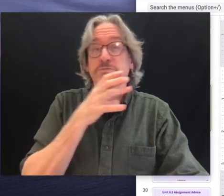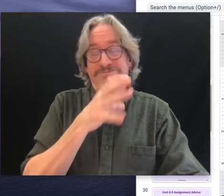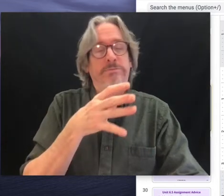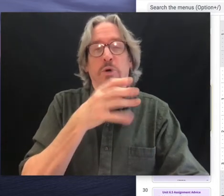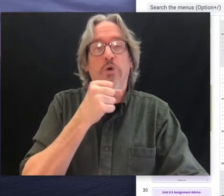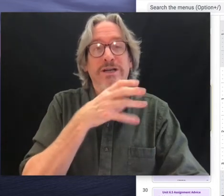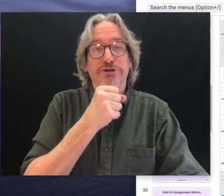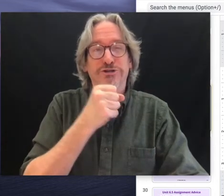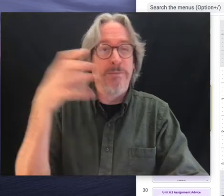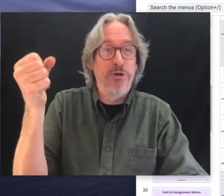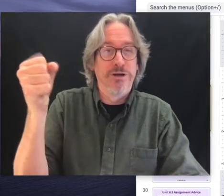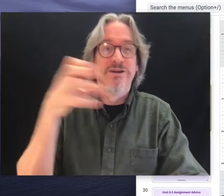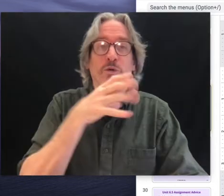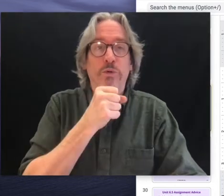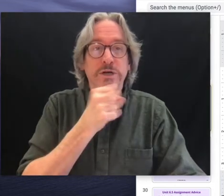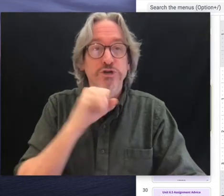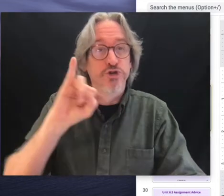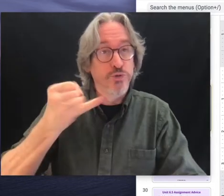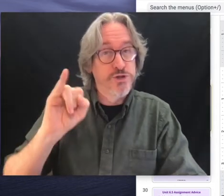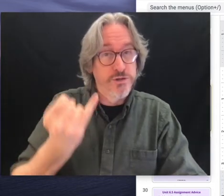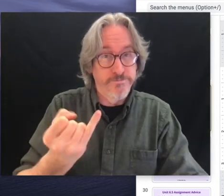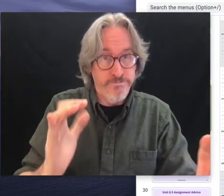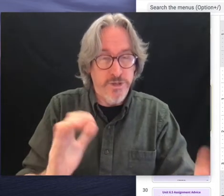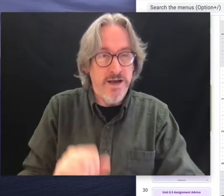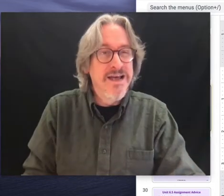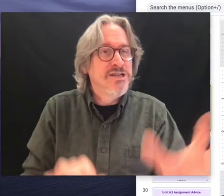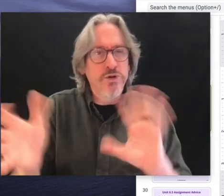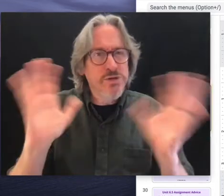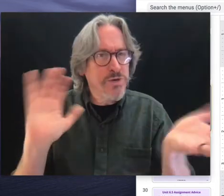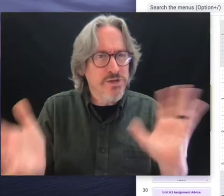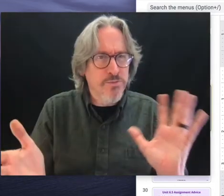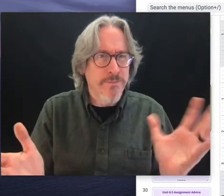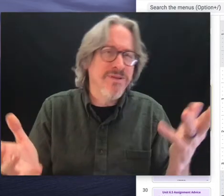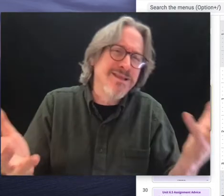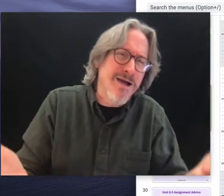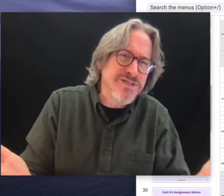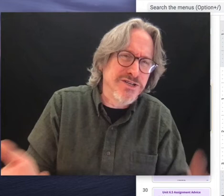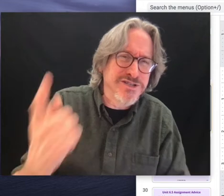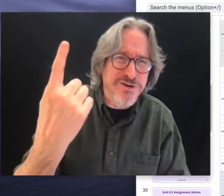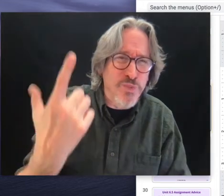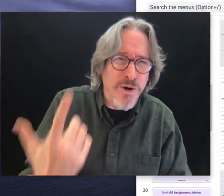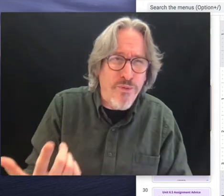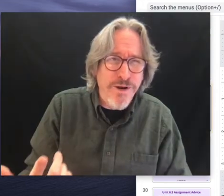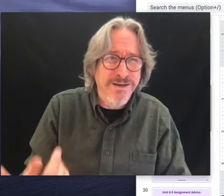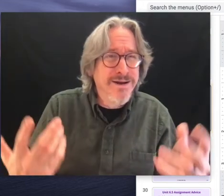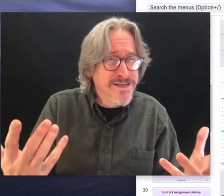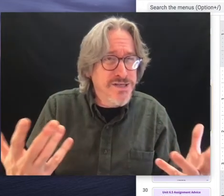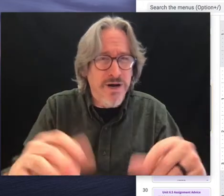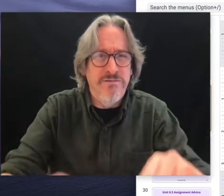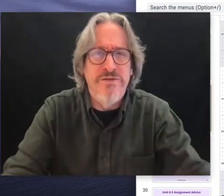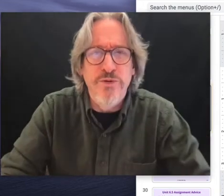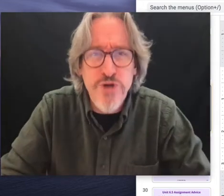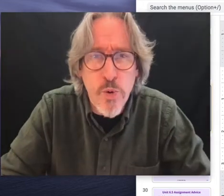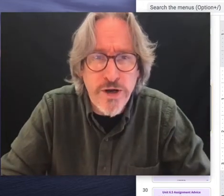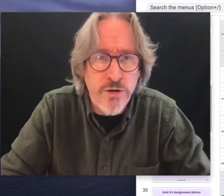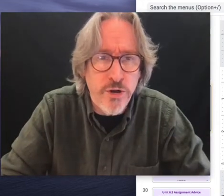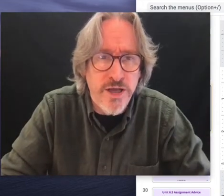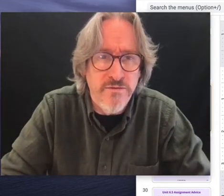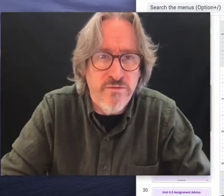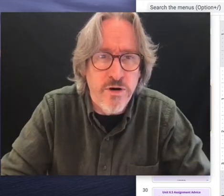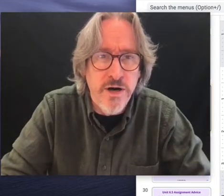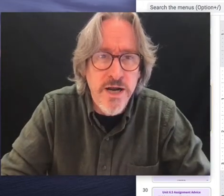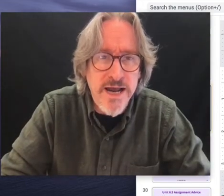orange, not milk, orange juice. Okay. So those ones are prep. The conversation starters 1 point. So I'd rather you know what